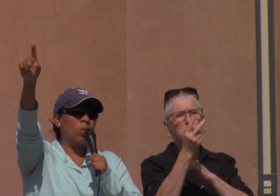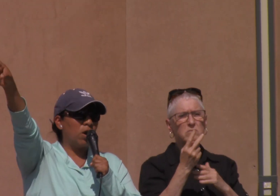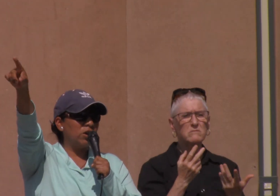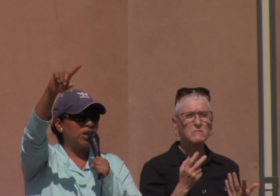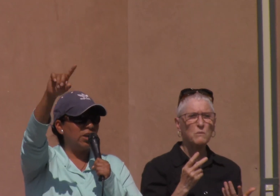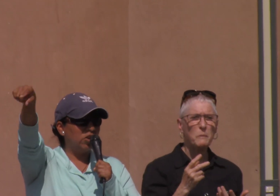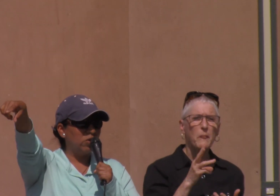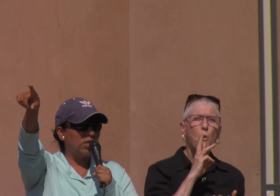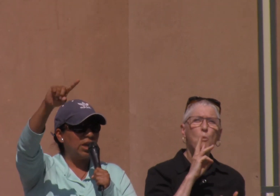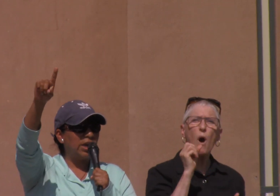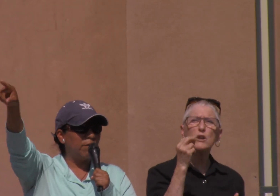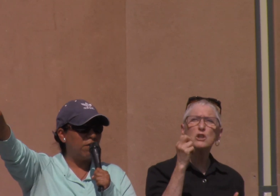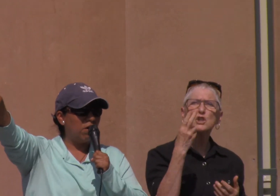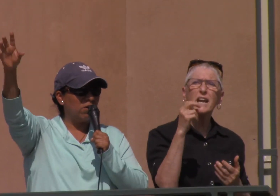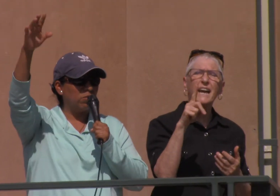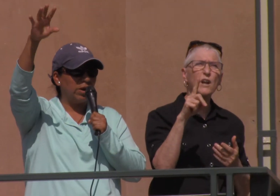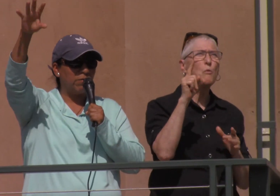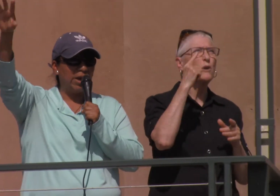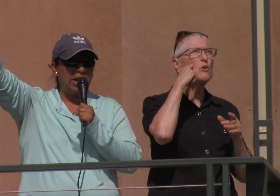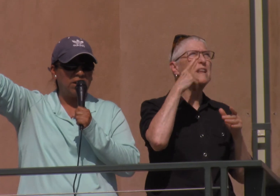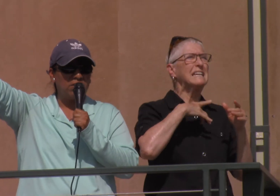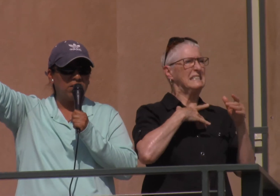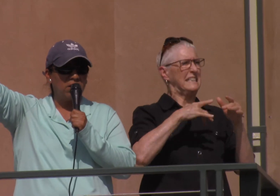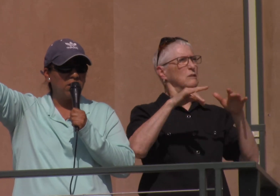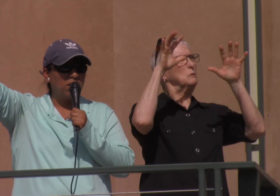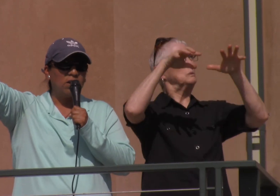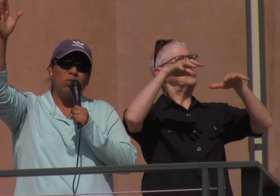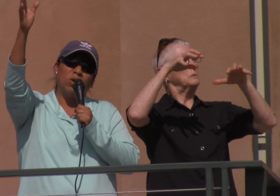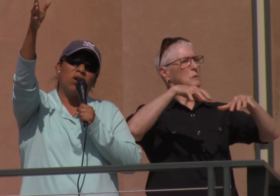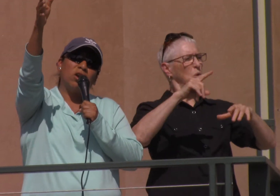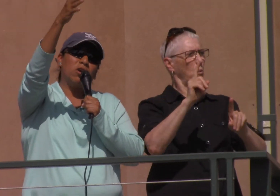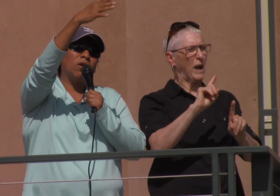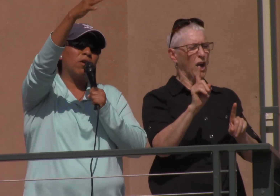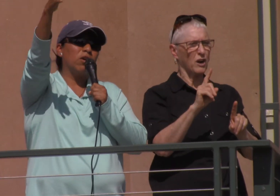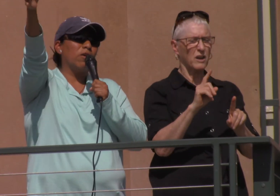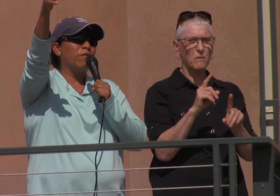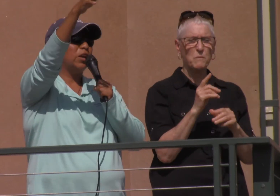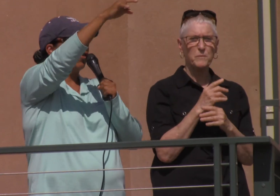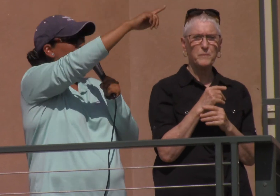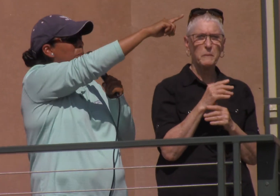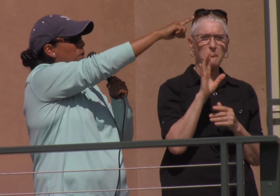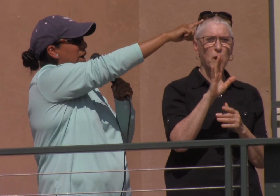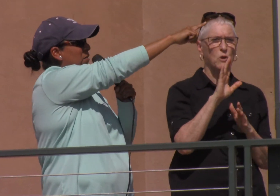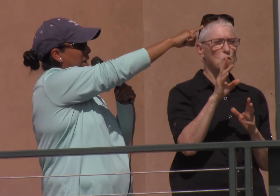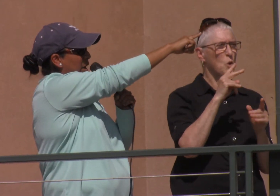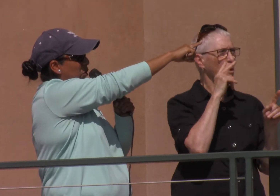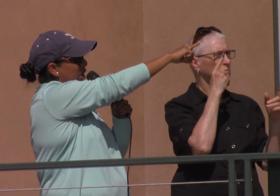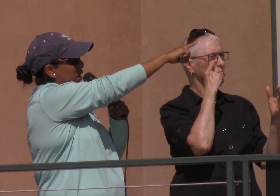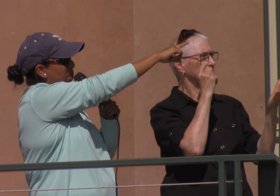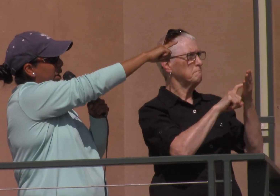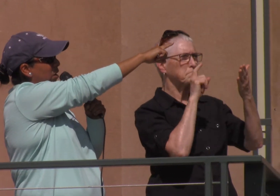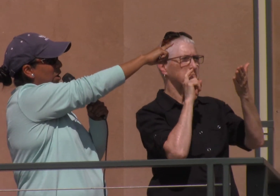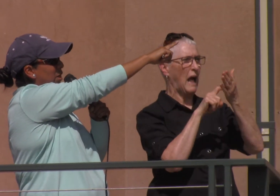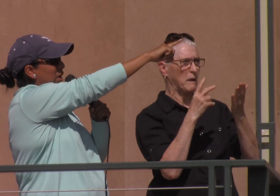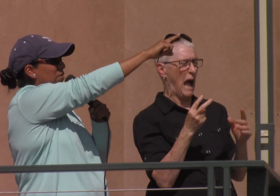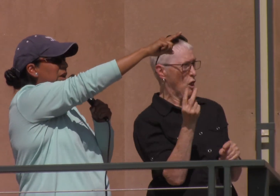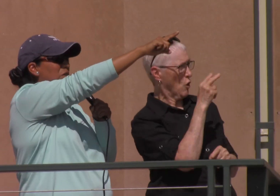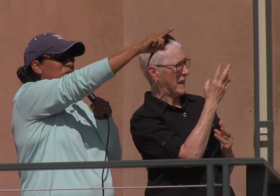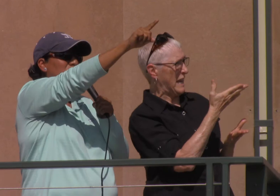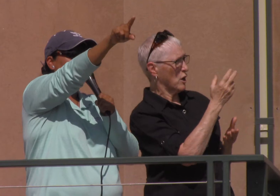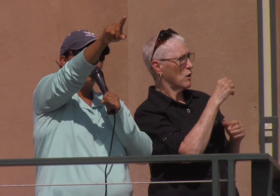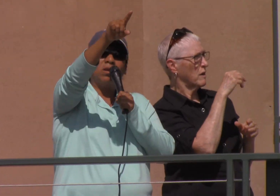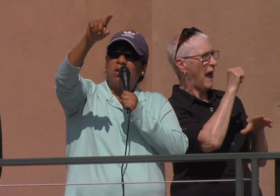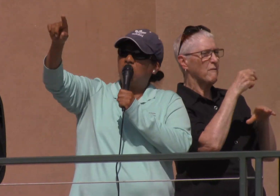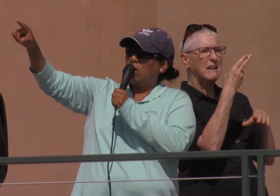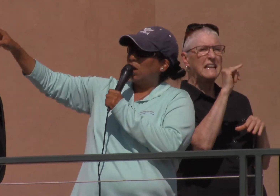Where in the watershed do you think it falls when it rains? What are your visual points? Like I'm looking up here at these